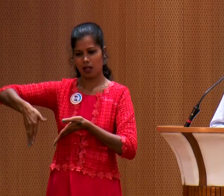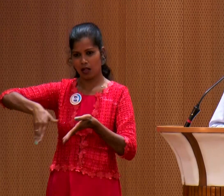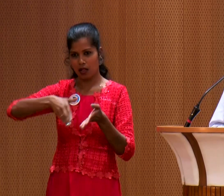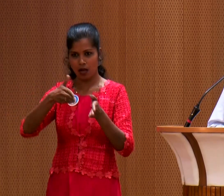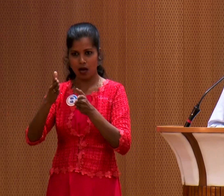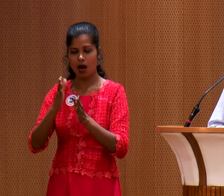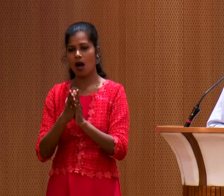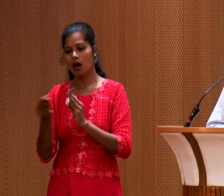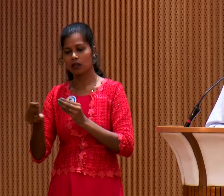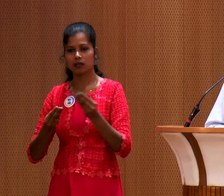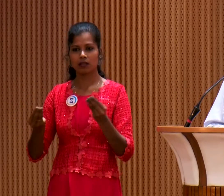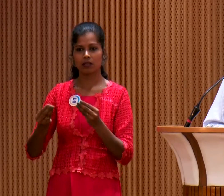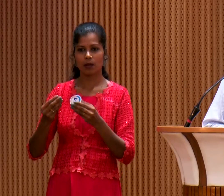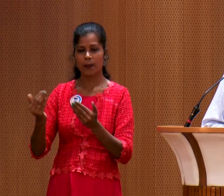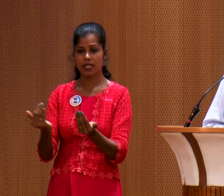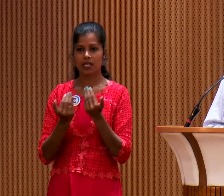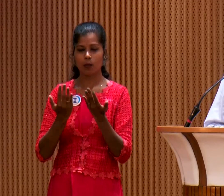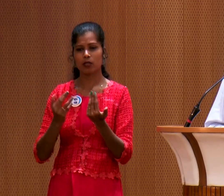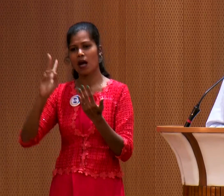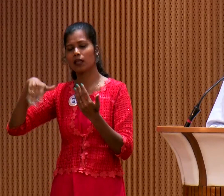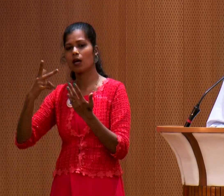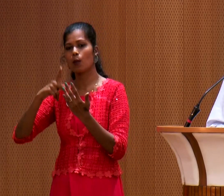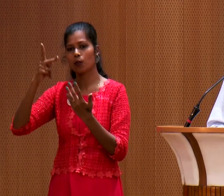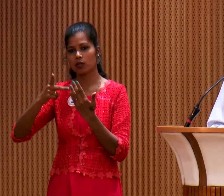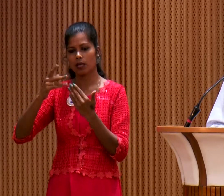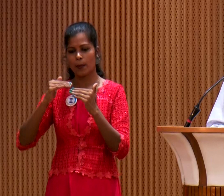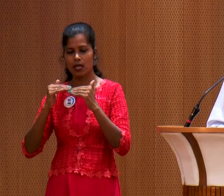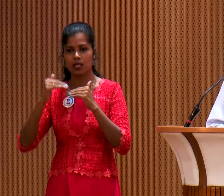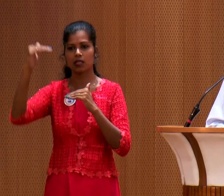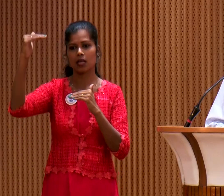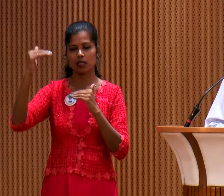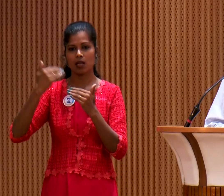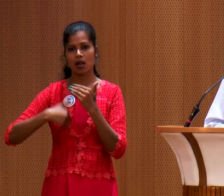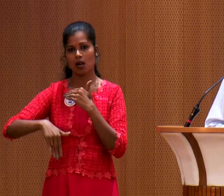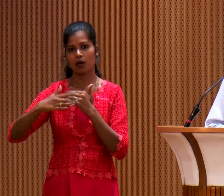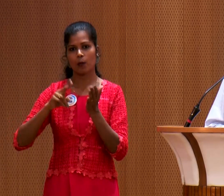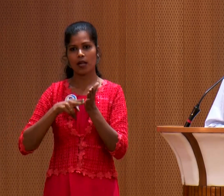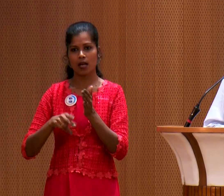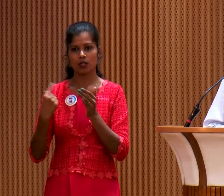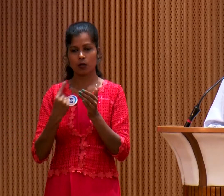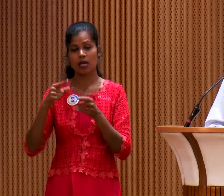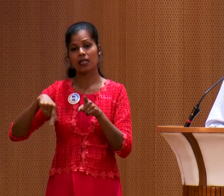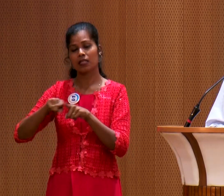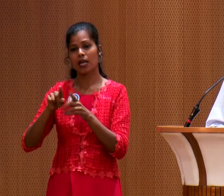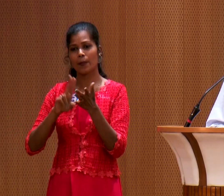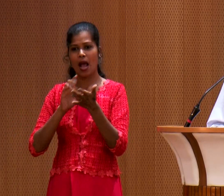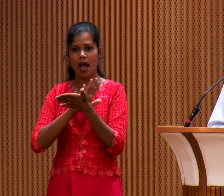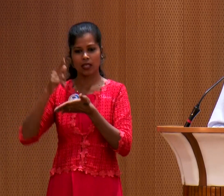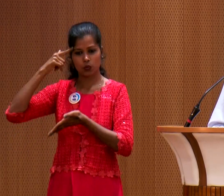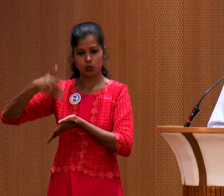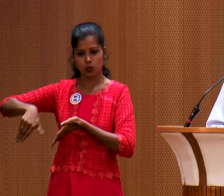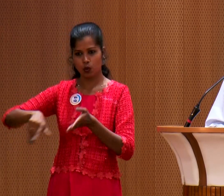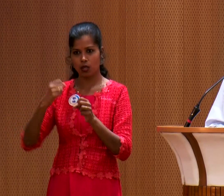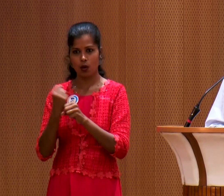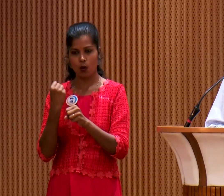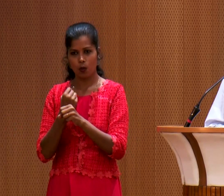various other projects. But this alone is not a sustainable model. The national highways have started using this